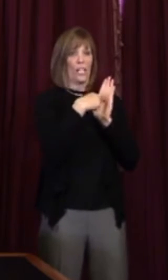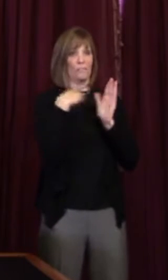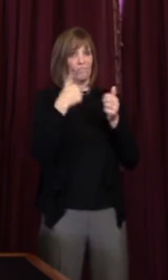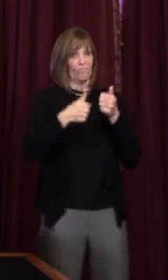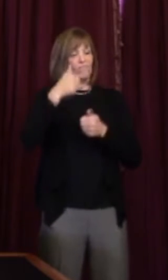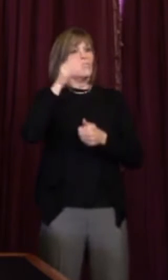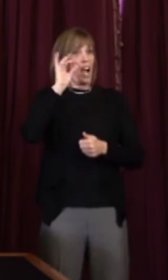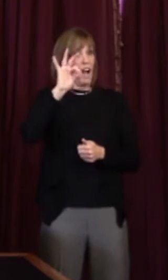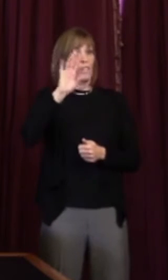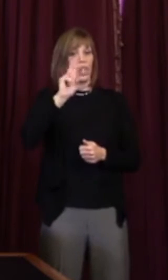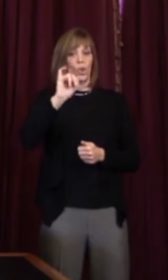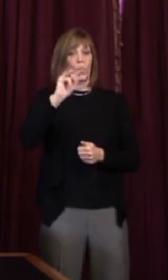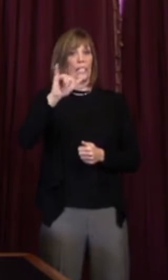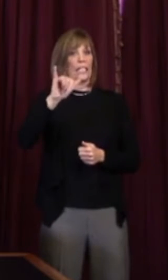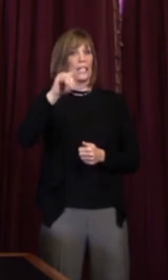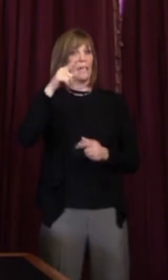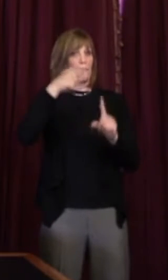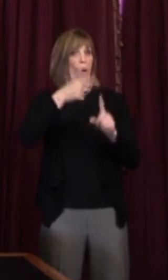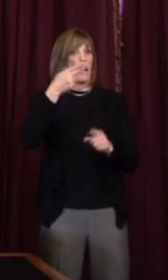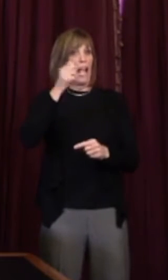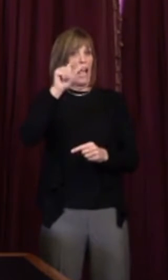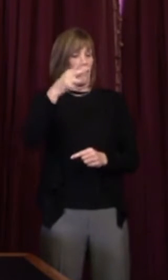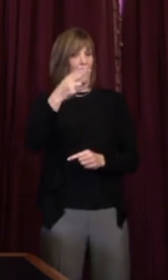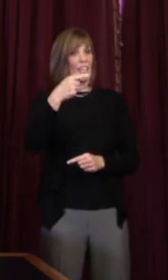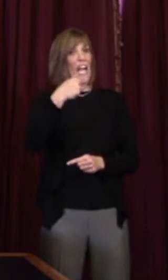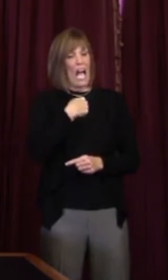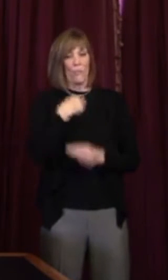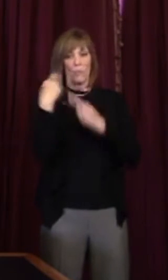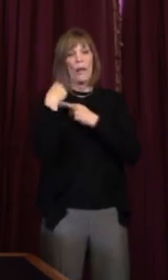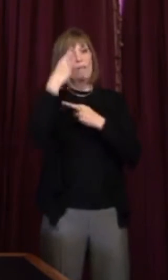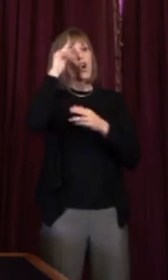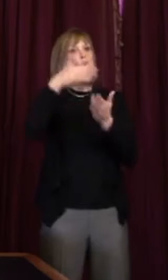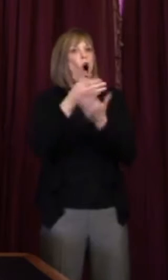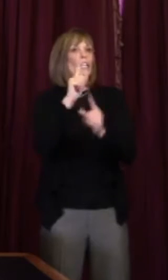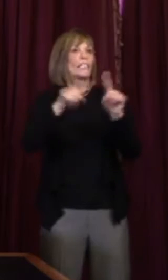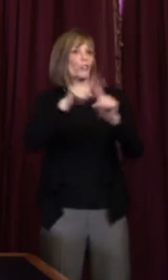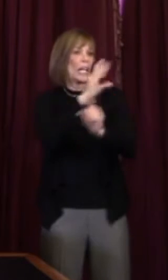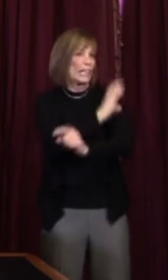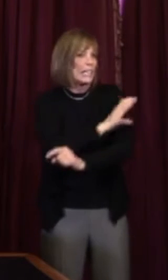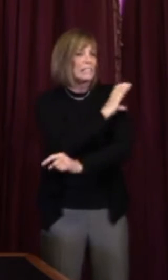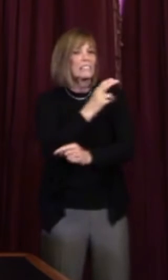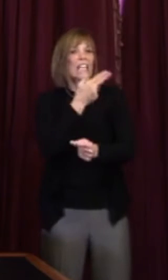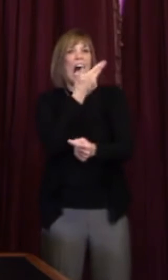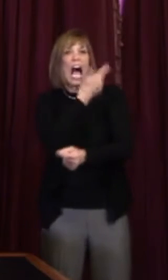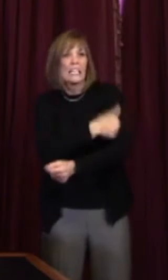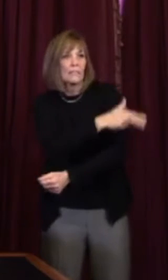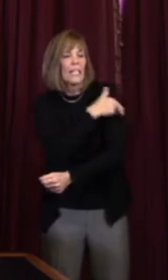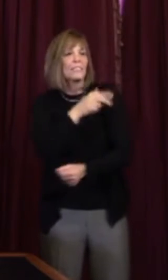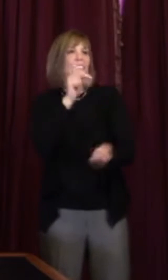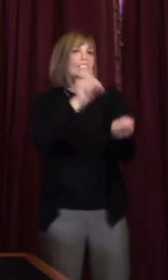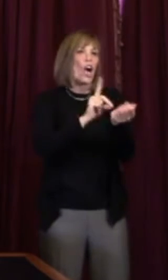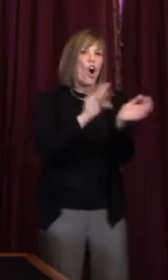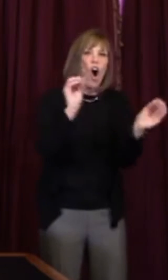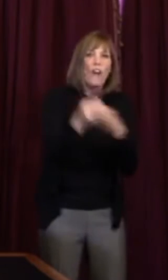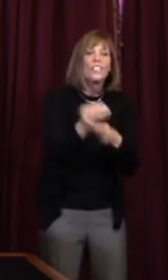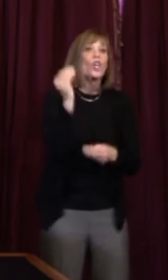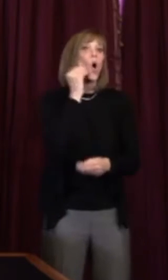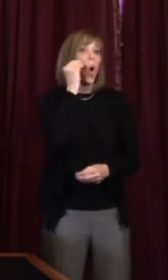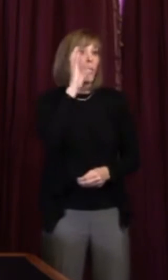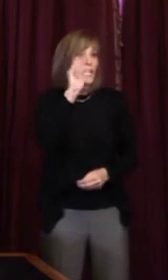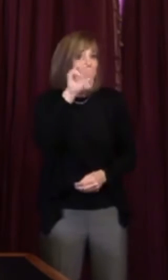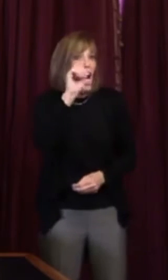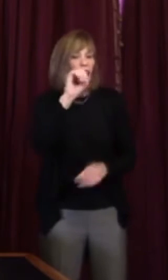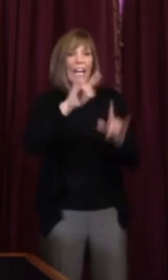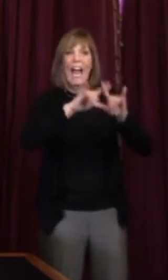Health, I'm in charge of the clinical enterprise throughout our system, including our hospitals, including our clinics, including our home care